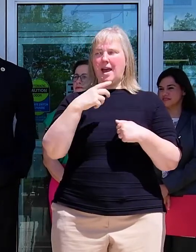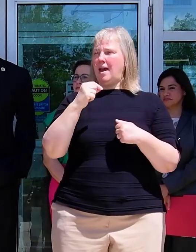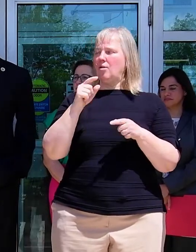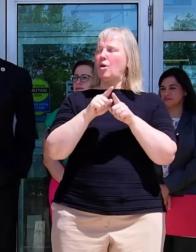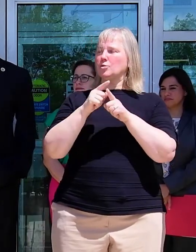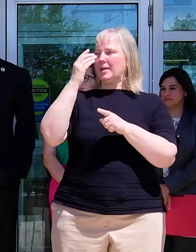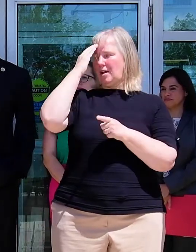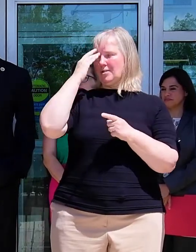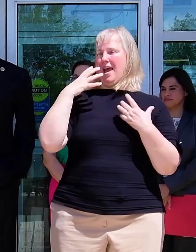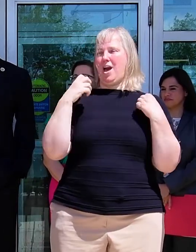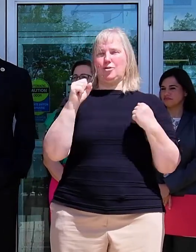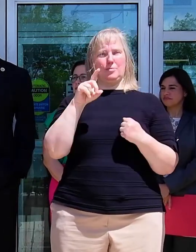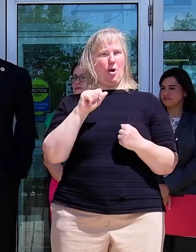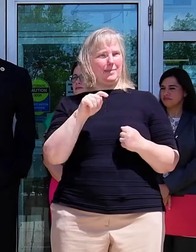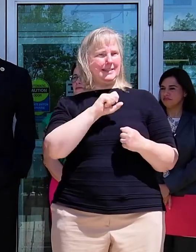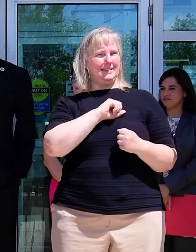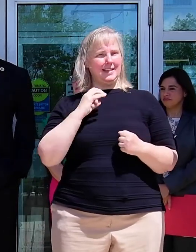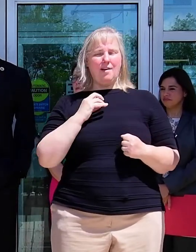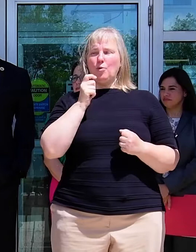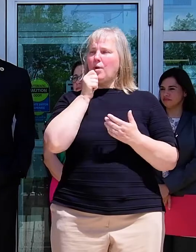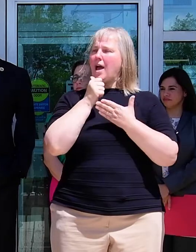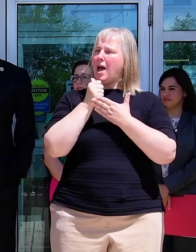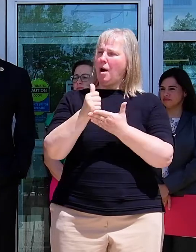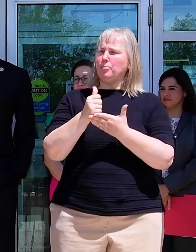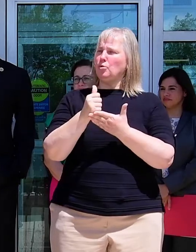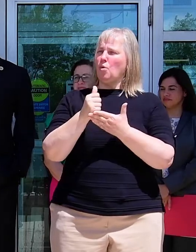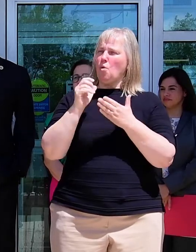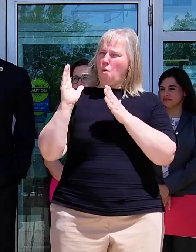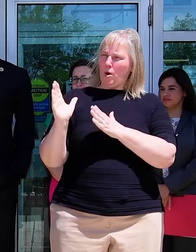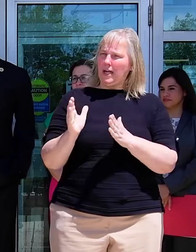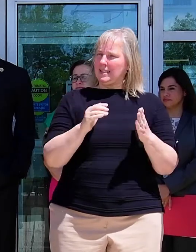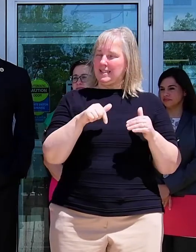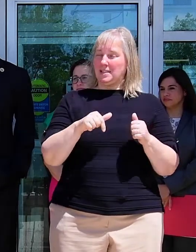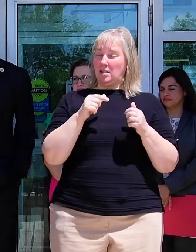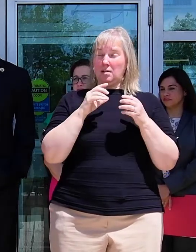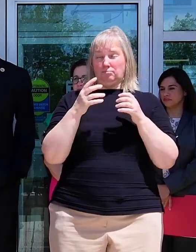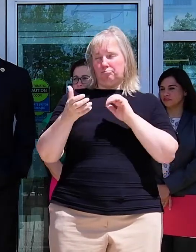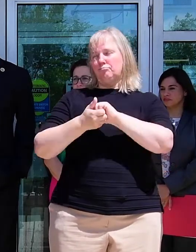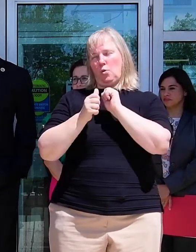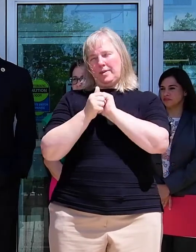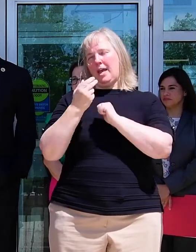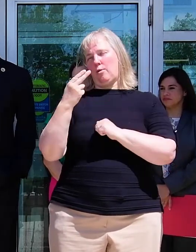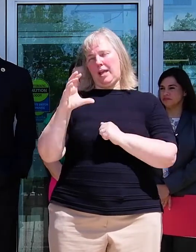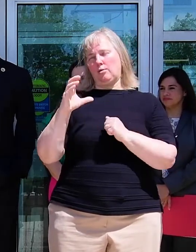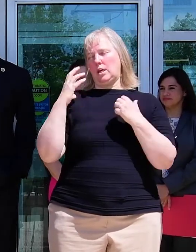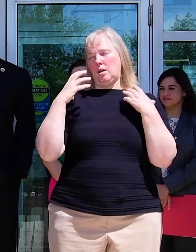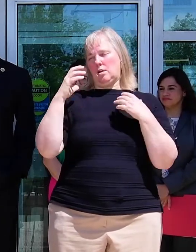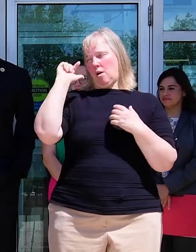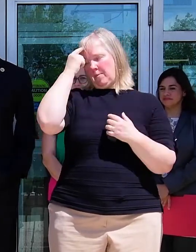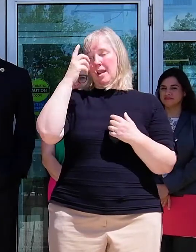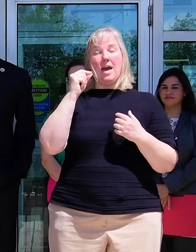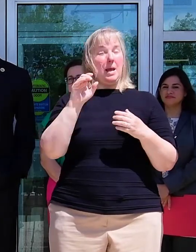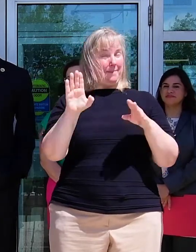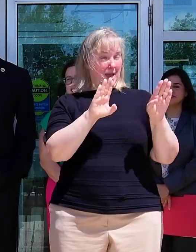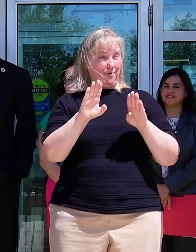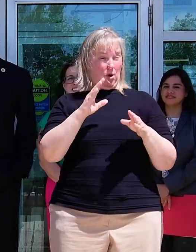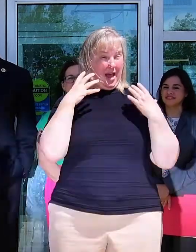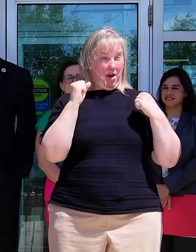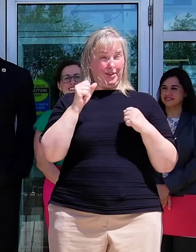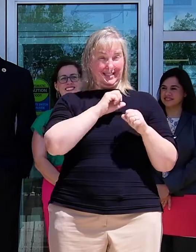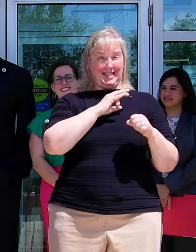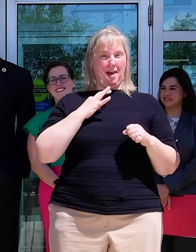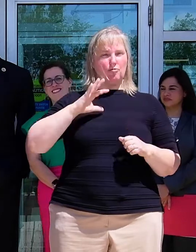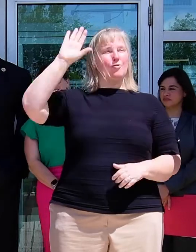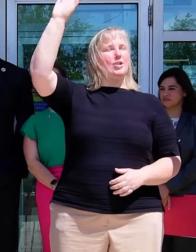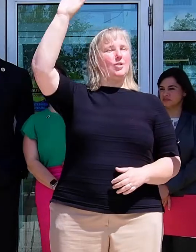Health Department staff who helped organize this along with Howard County government, and our behavioral health staff. If you'll please raise your hand, acknowledge